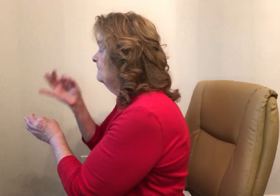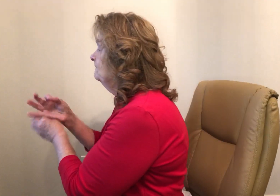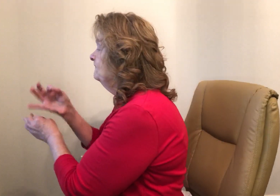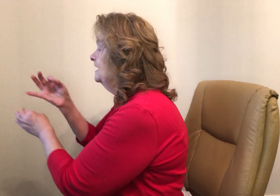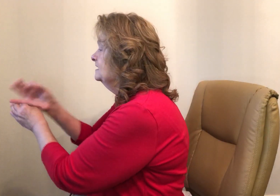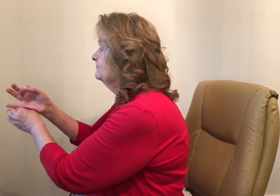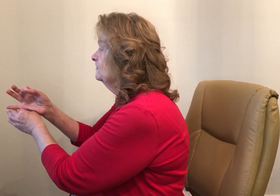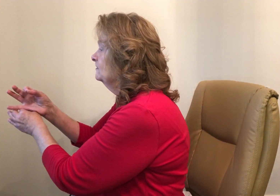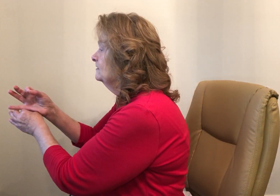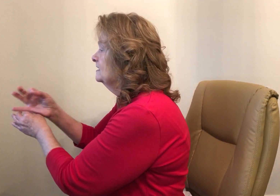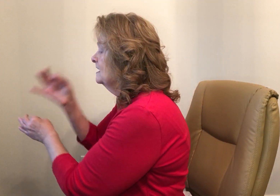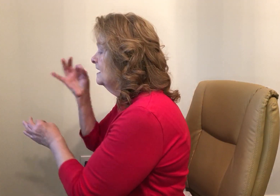faithful.